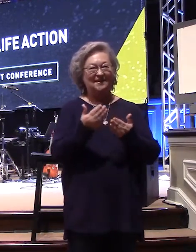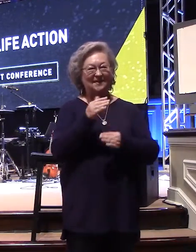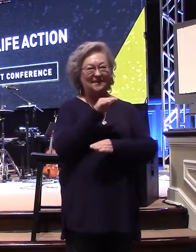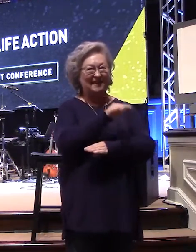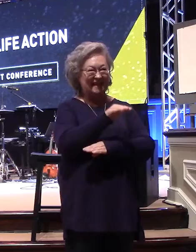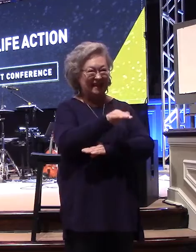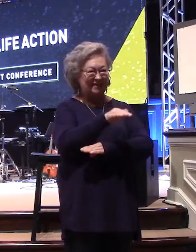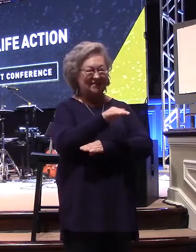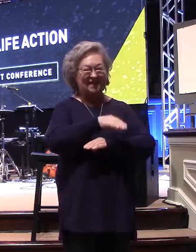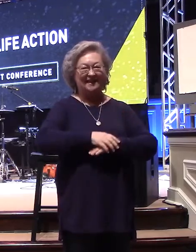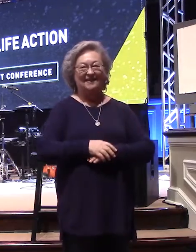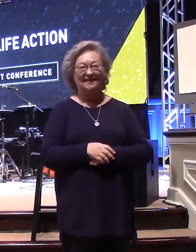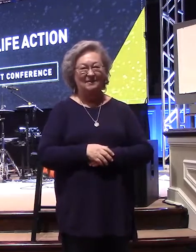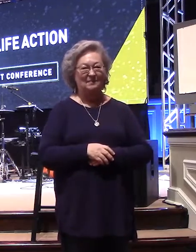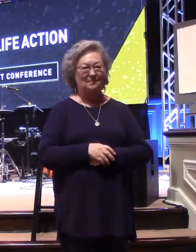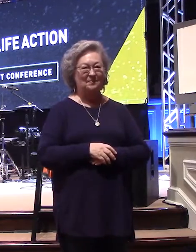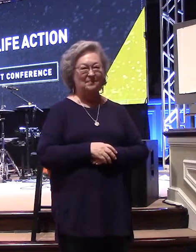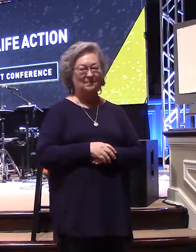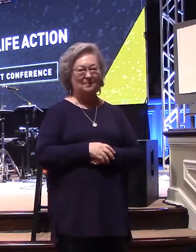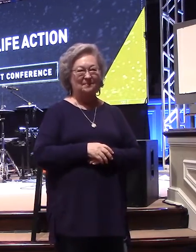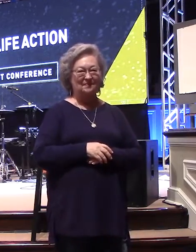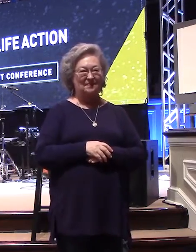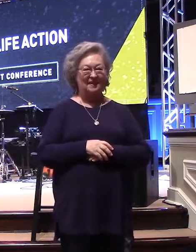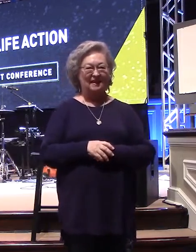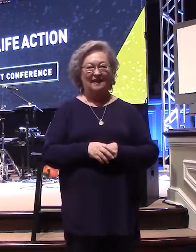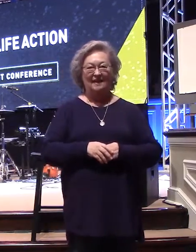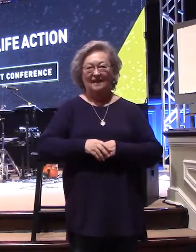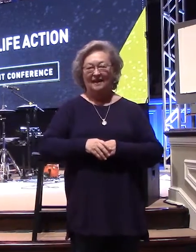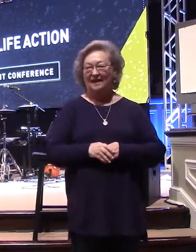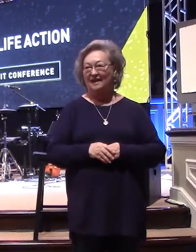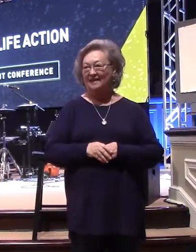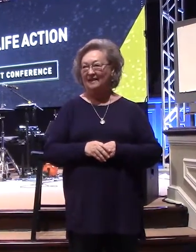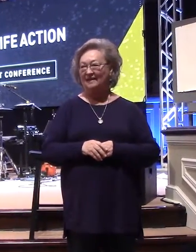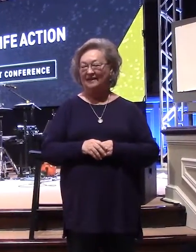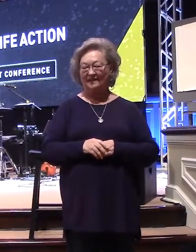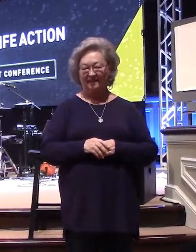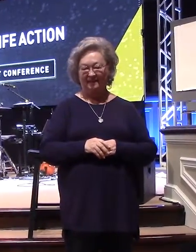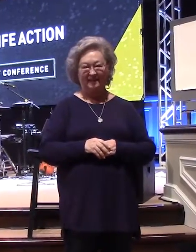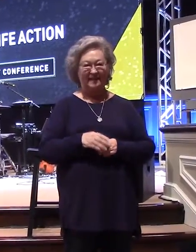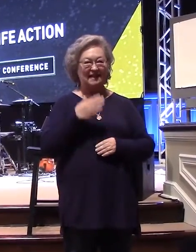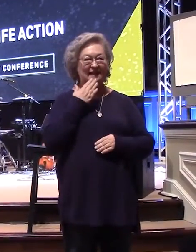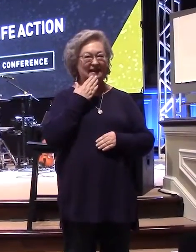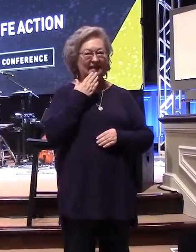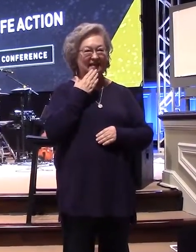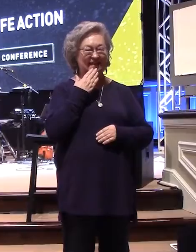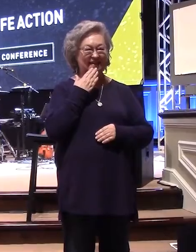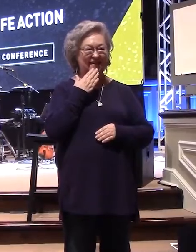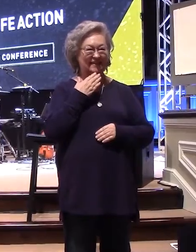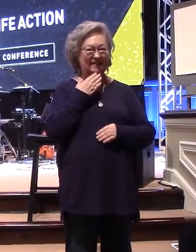emphatic. Thank you, whoever that was. I appreciate that. But we were kind of on your own. But thanks for trying.